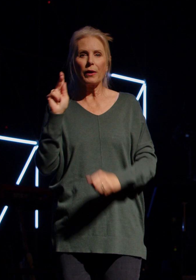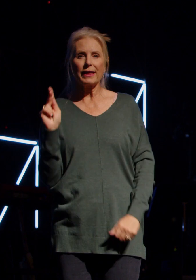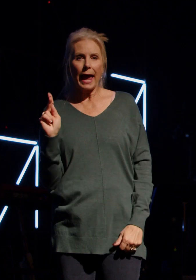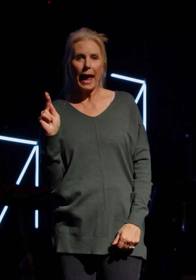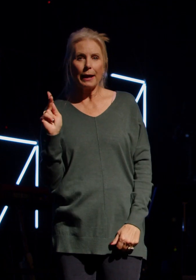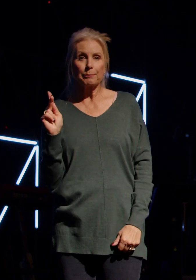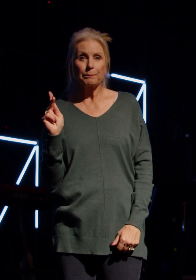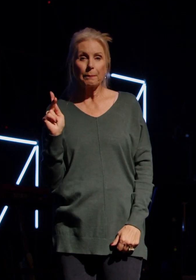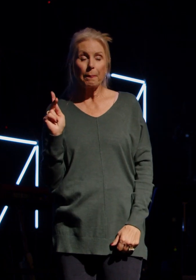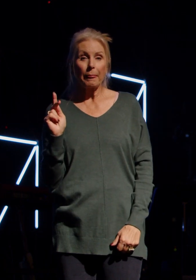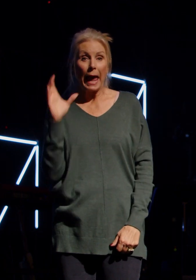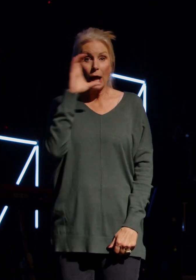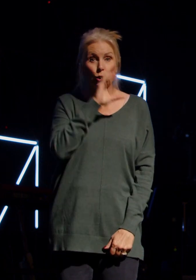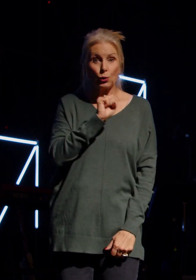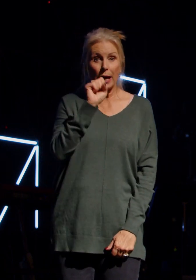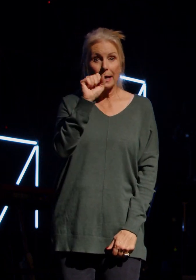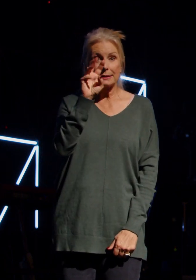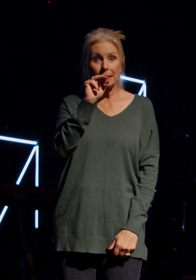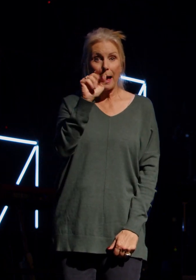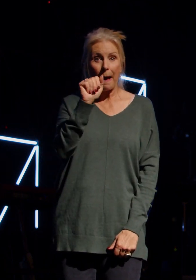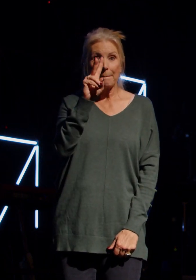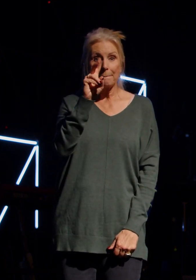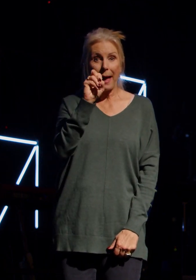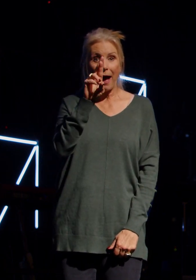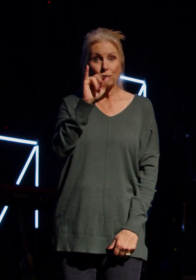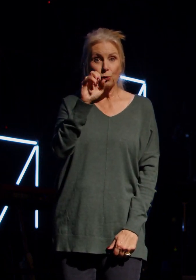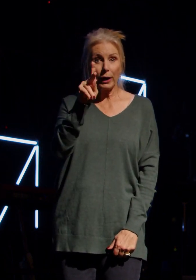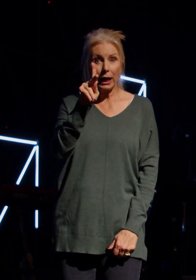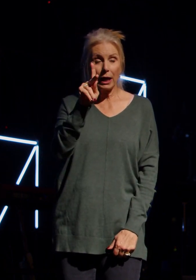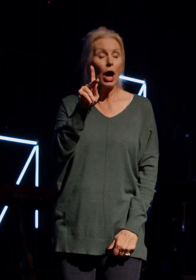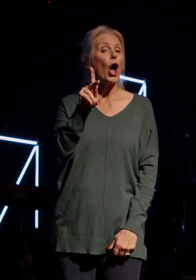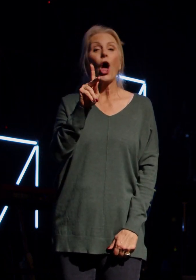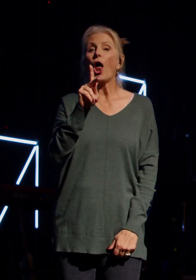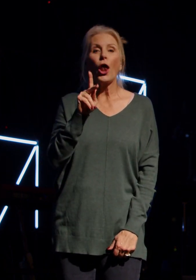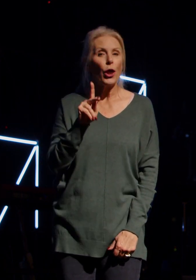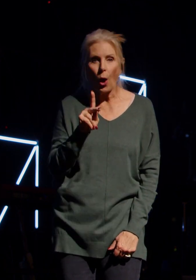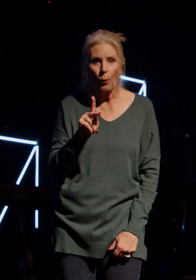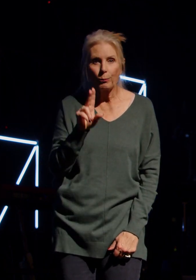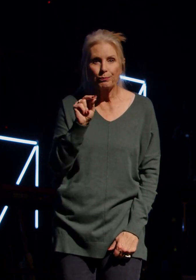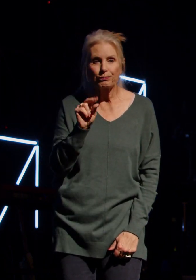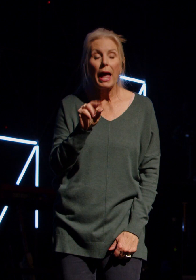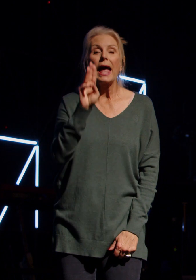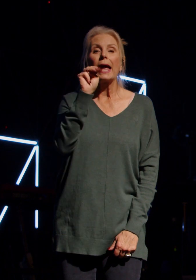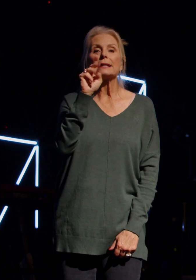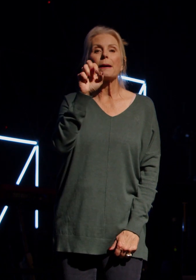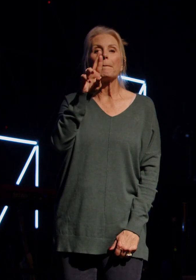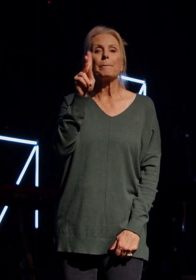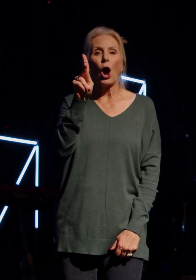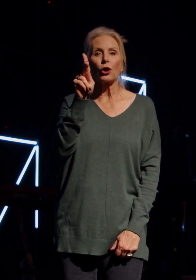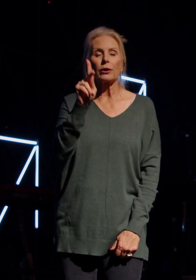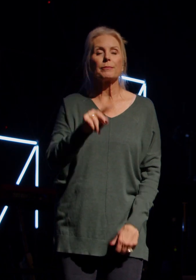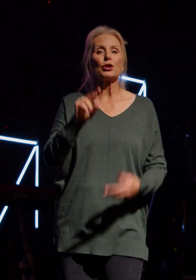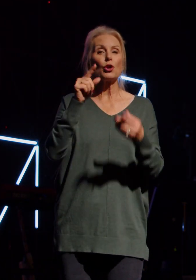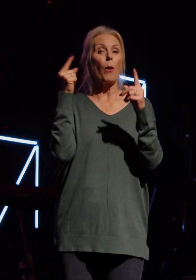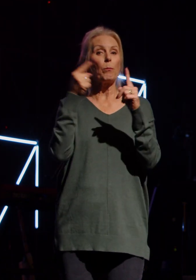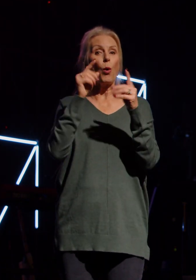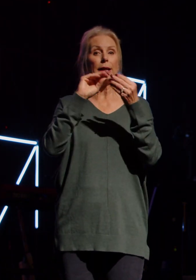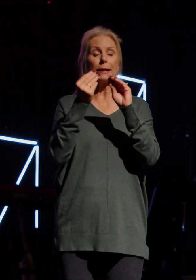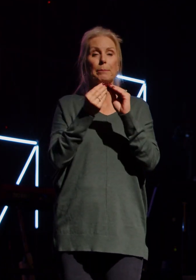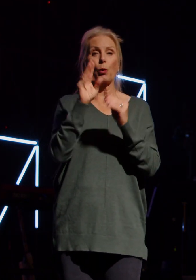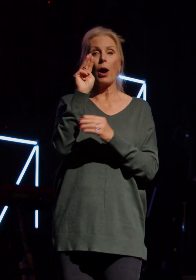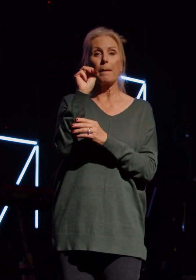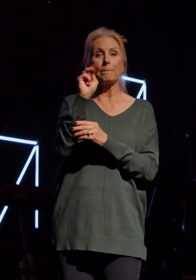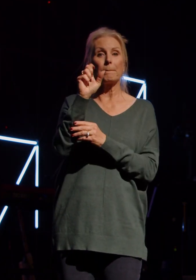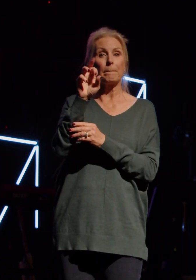If you guessed Maverick, you were incorrect. You're watching too much Top Gun. It's Mark, okay? Okay, so point number one in your notes, who is Mark? Mark is